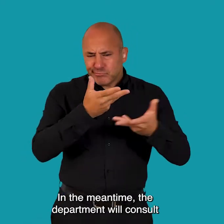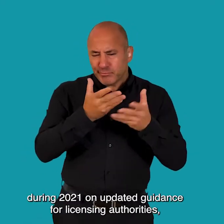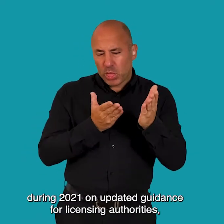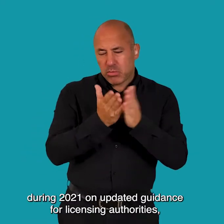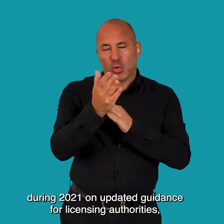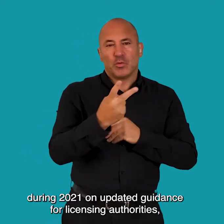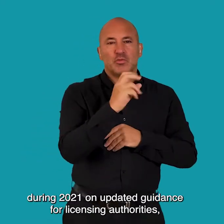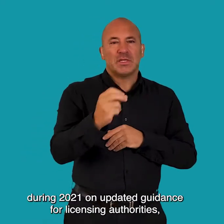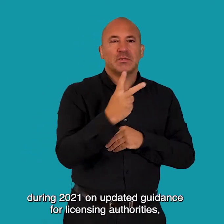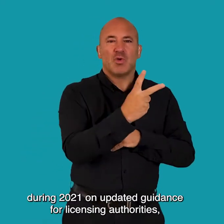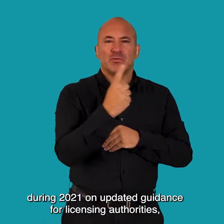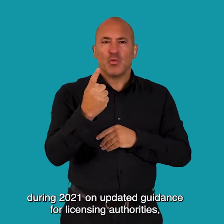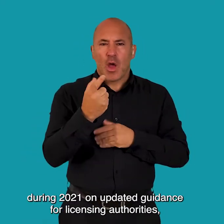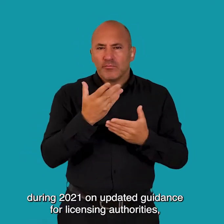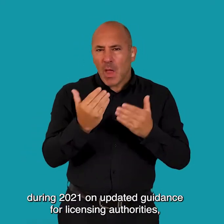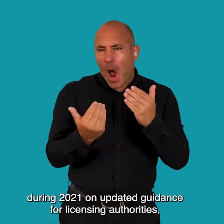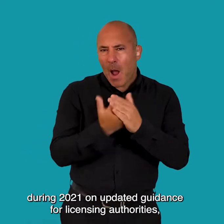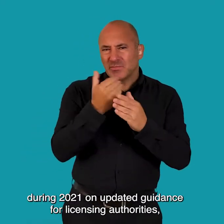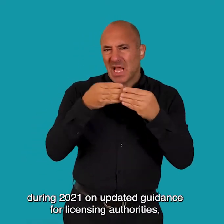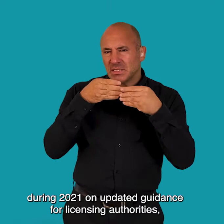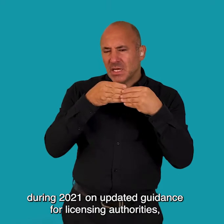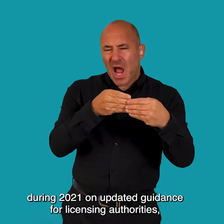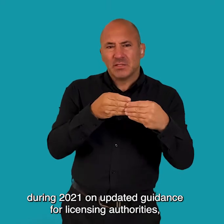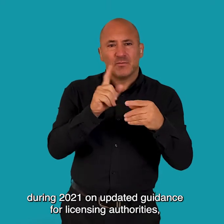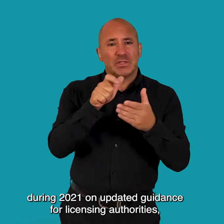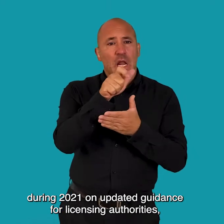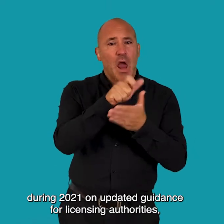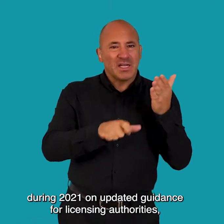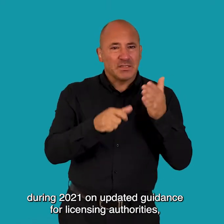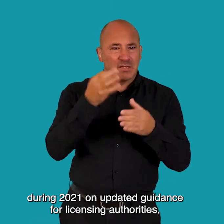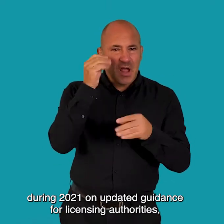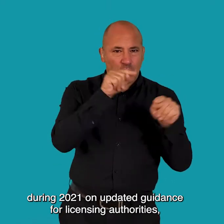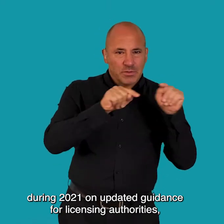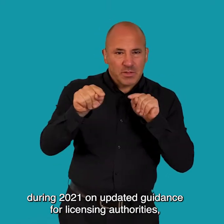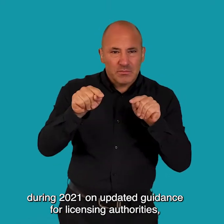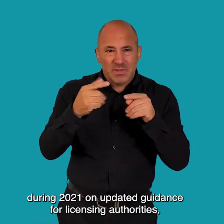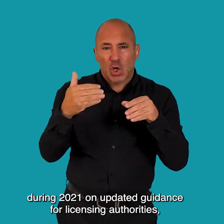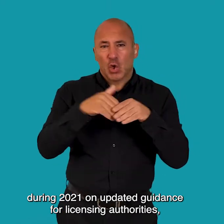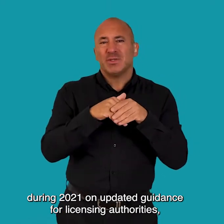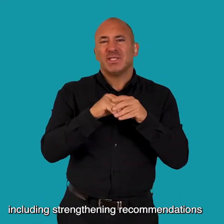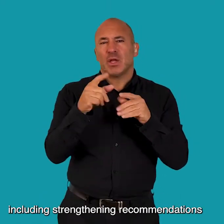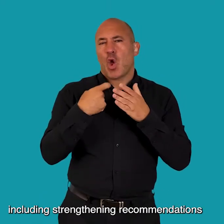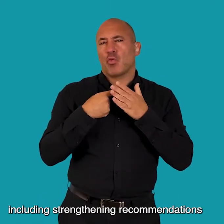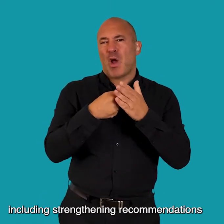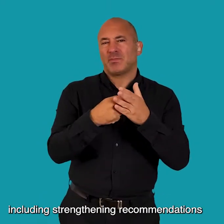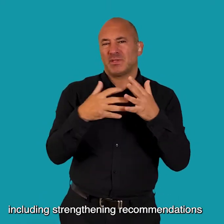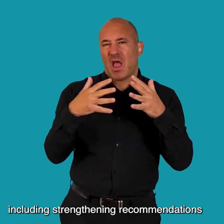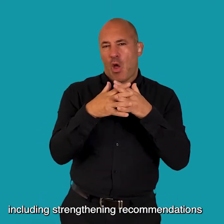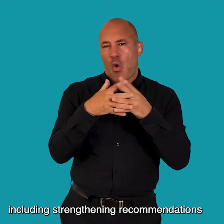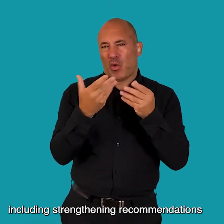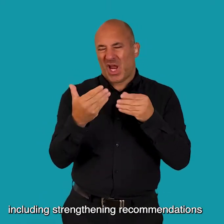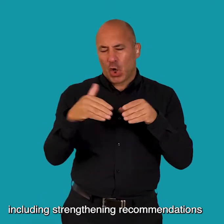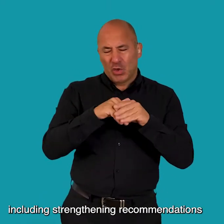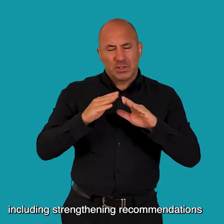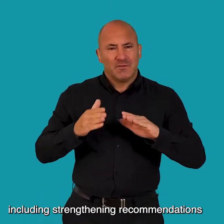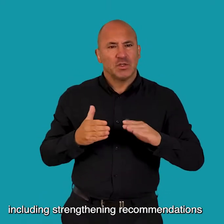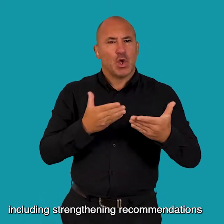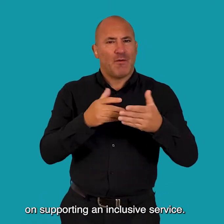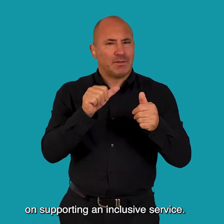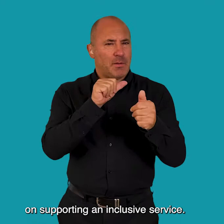during 2021 on updated guidance for licensing authorities, including strengthening recommendations on